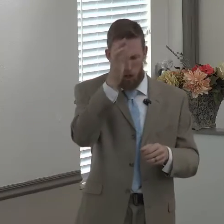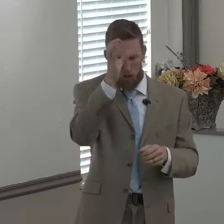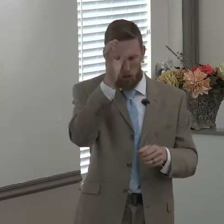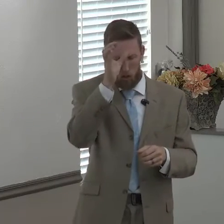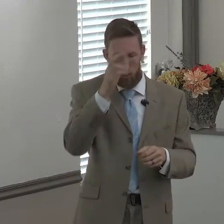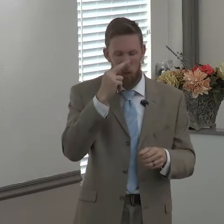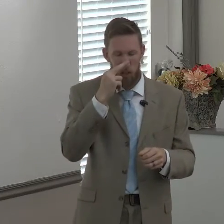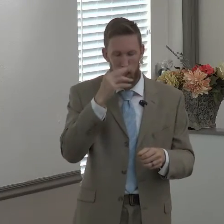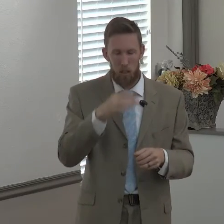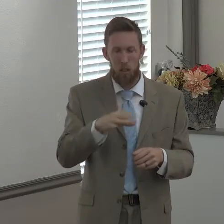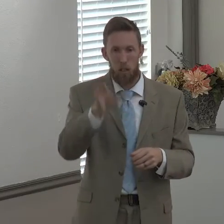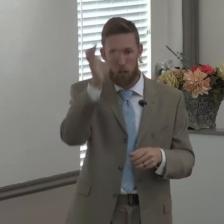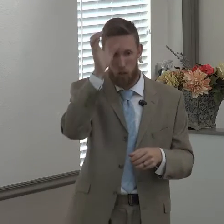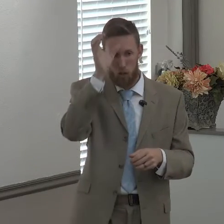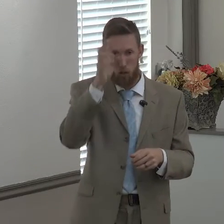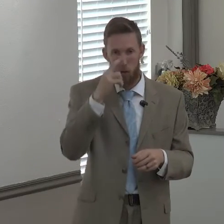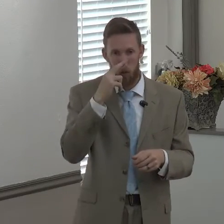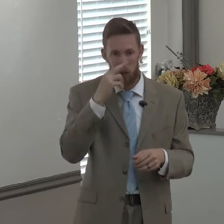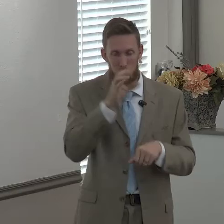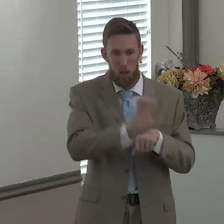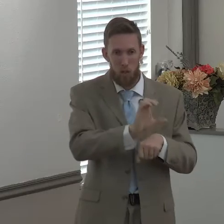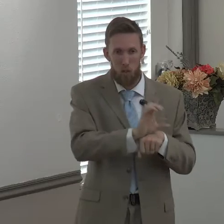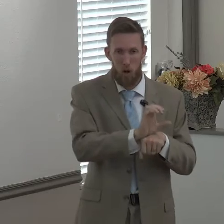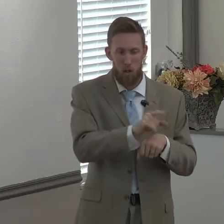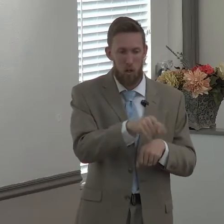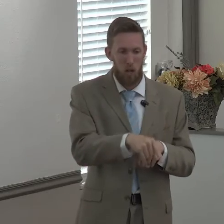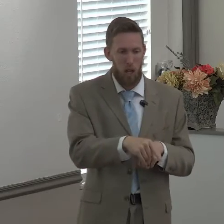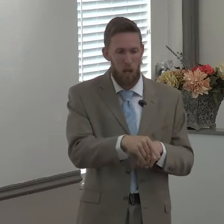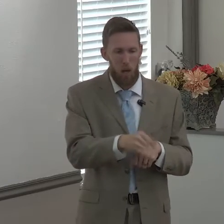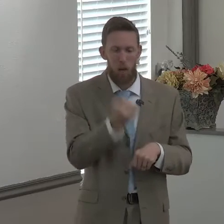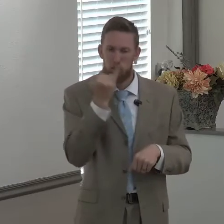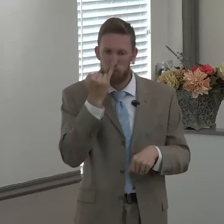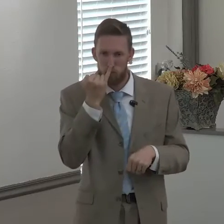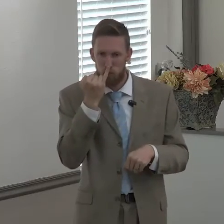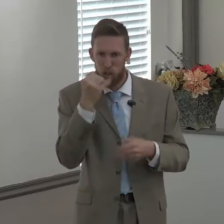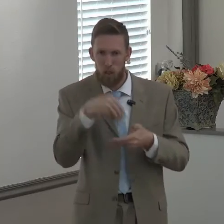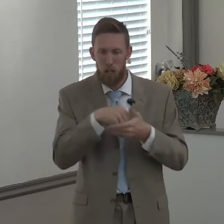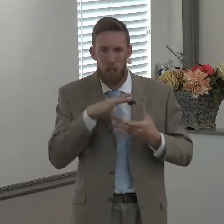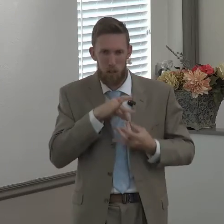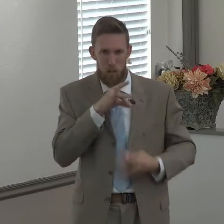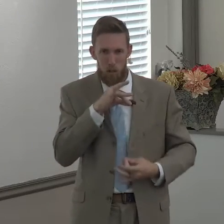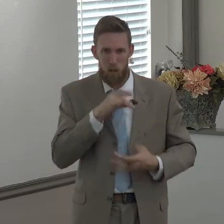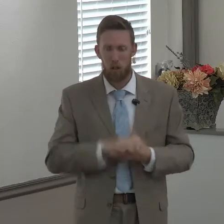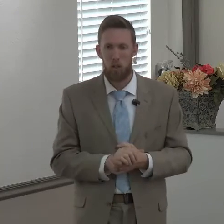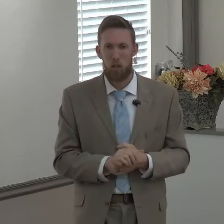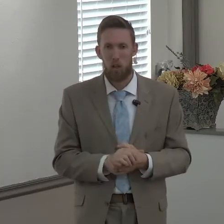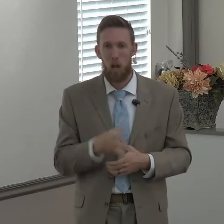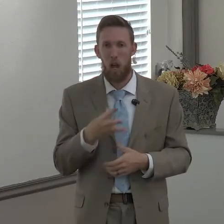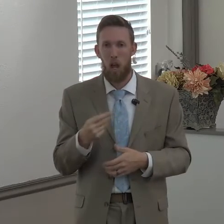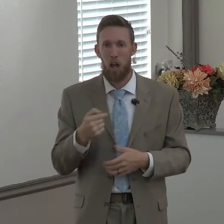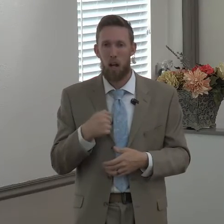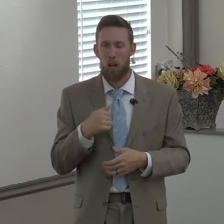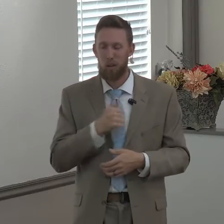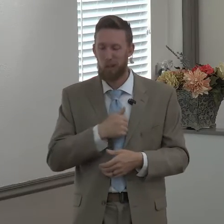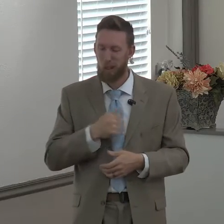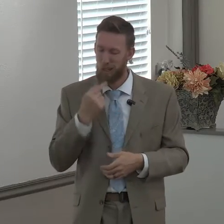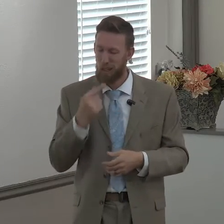The Corinthians were spiritual babies. And like babies,